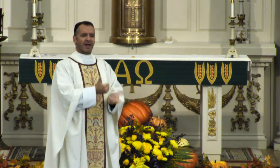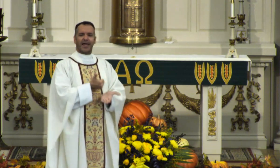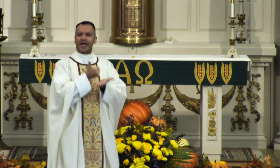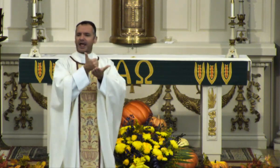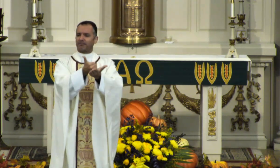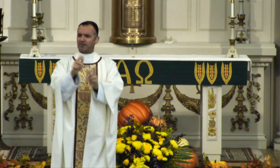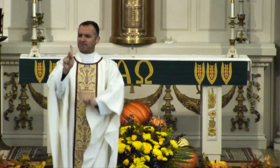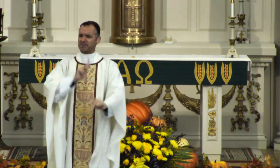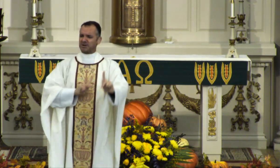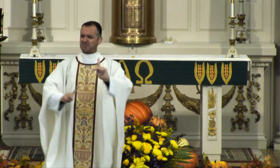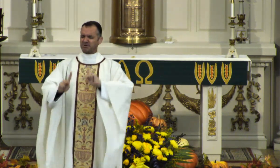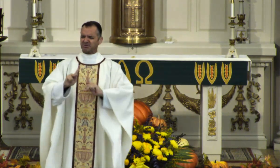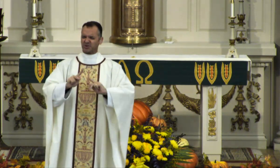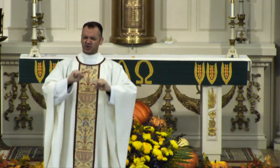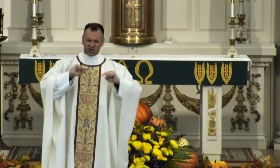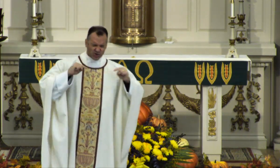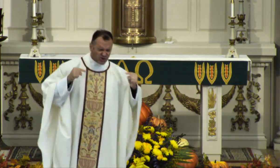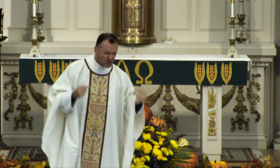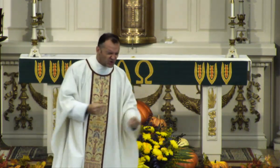Saint Elizabeth was married,